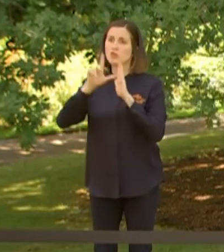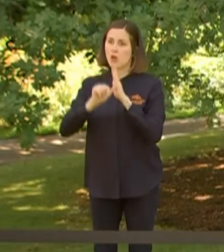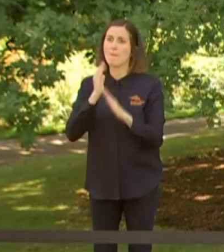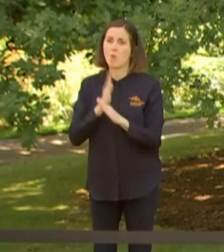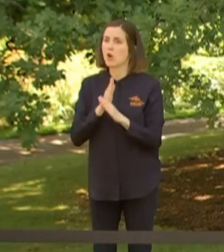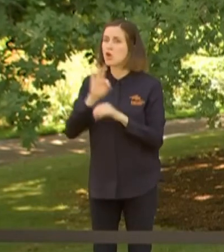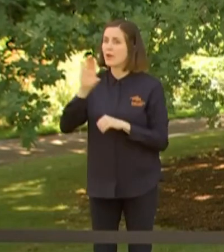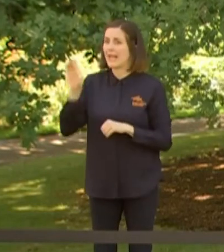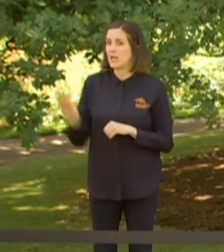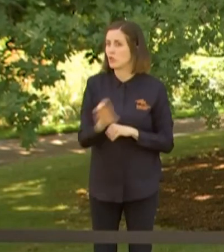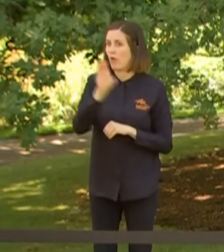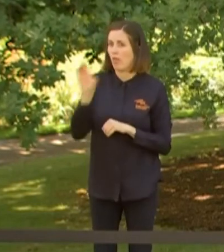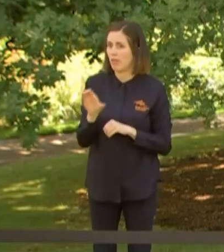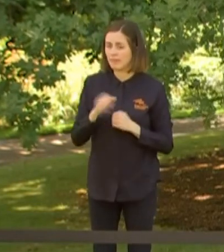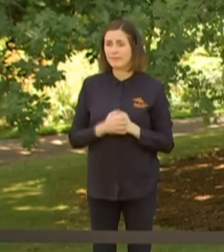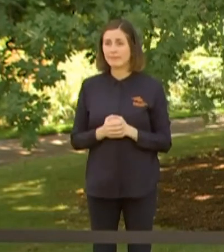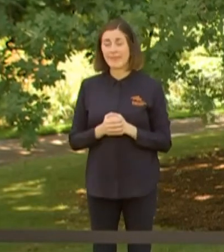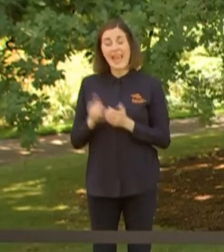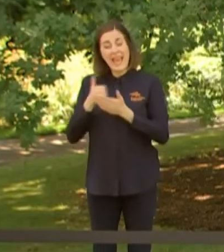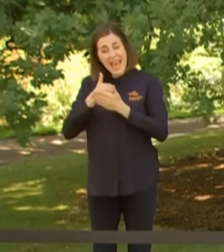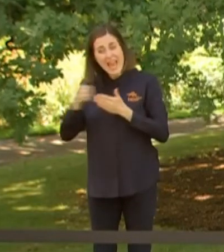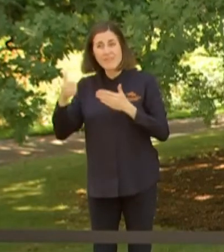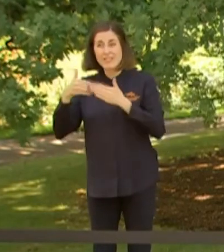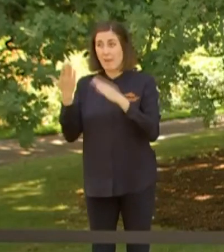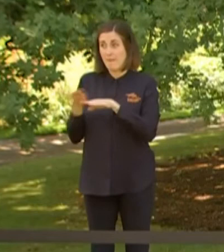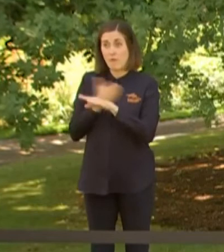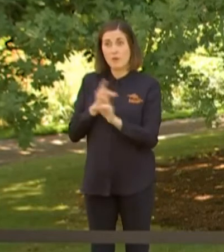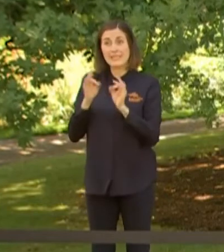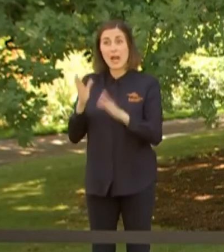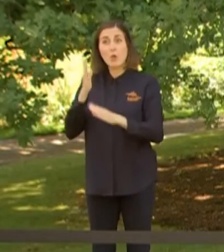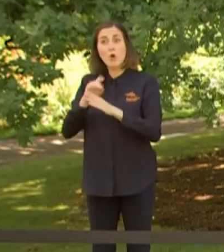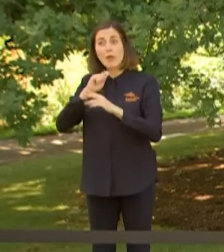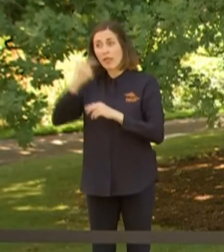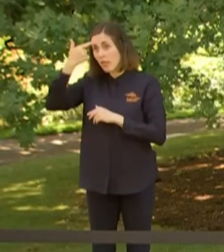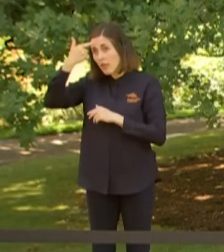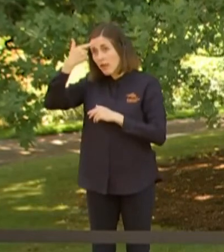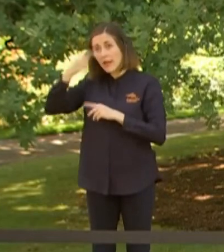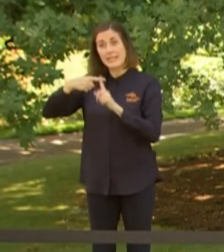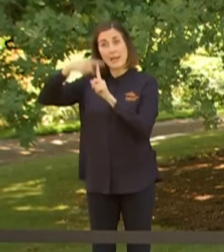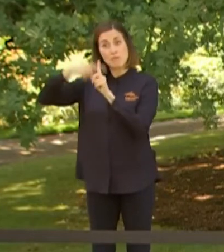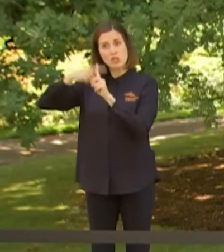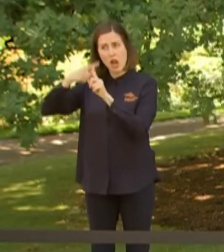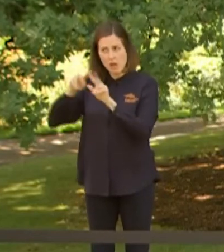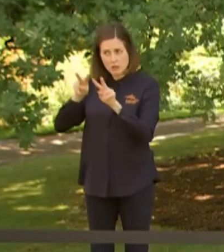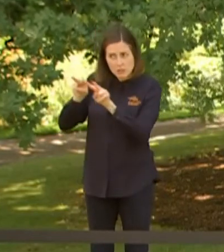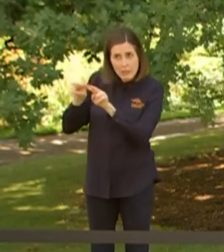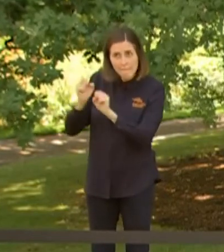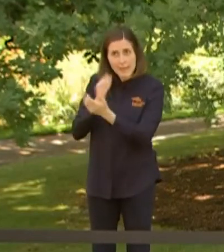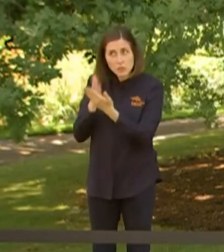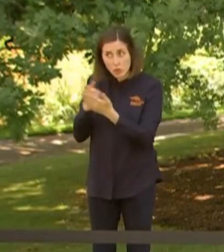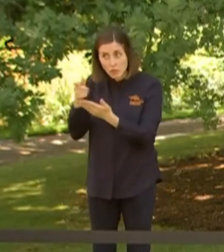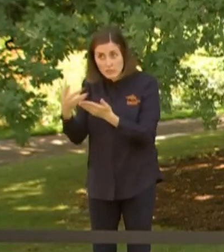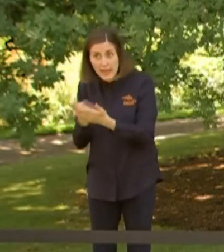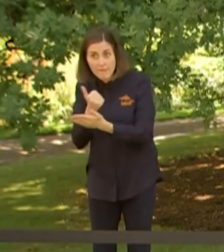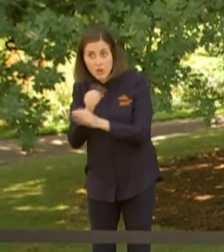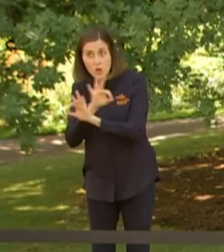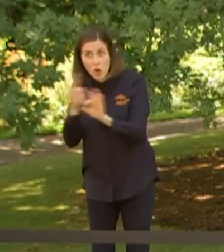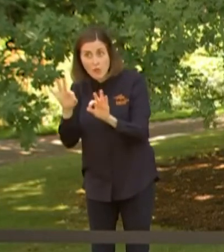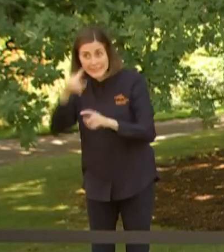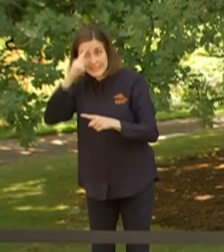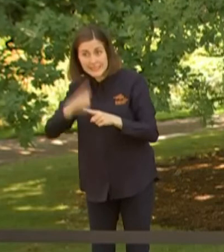daily screening of each of the staff before they start. So this is an extensive reset with extensive risk management, both from the